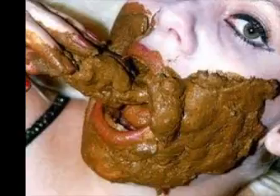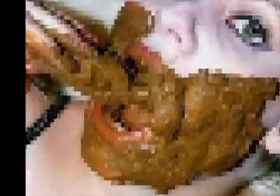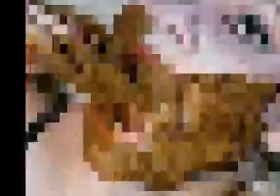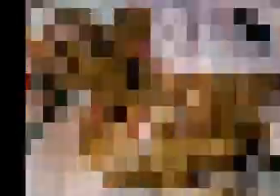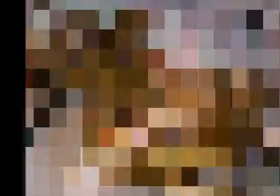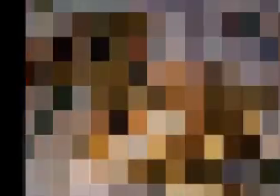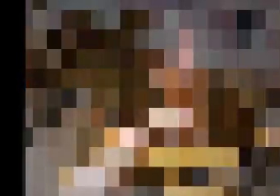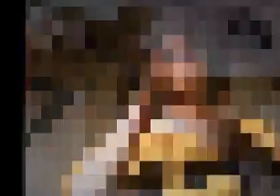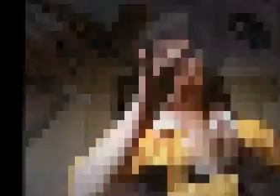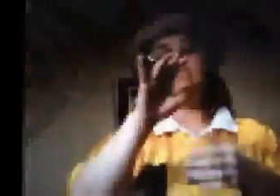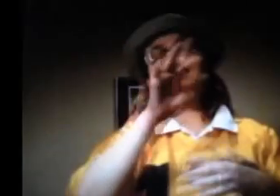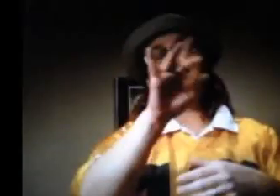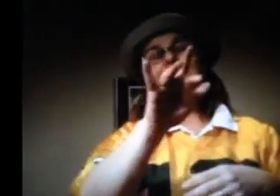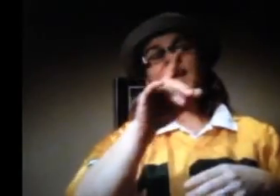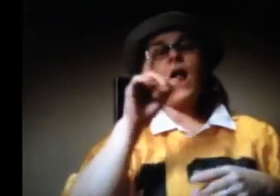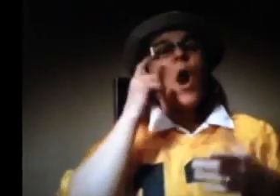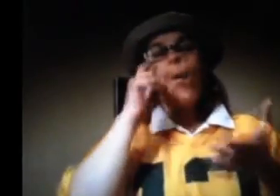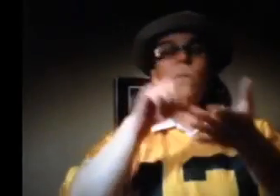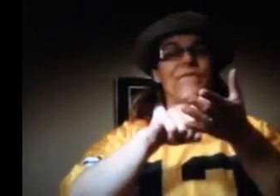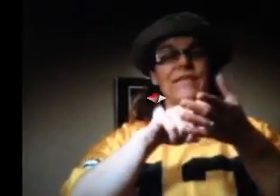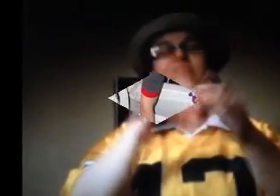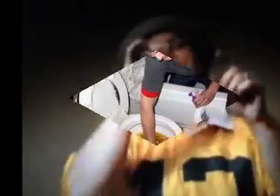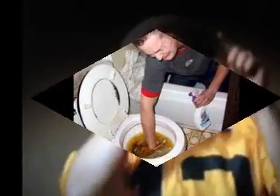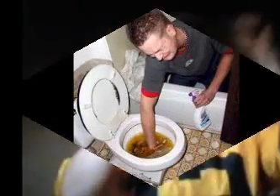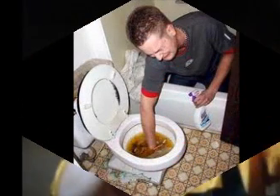Thank you. Thank you.